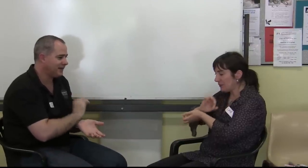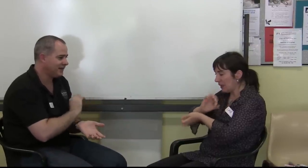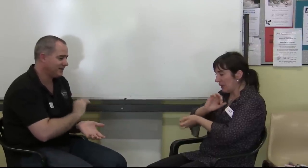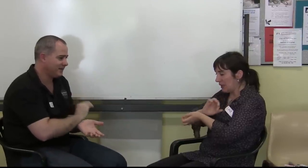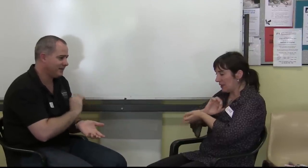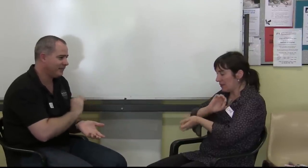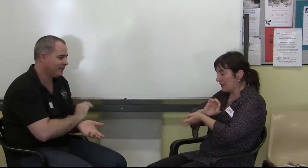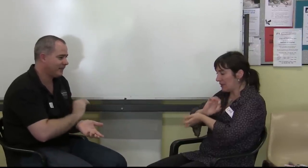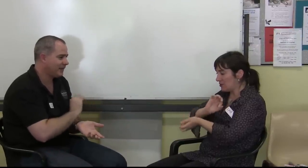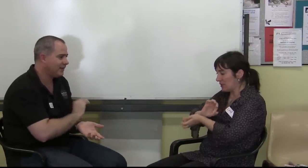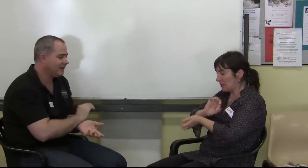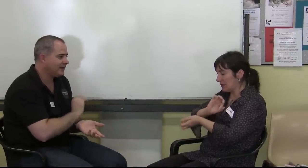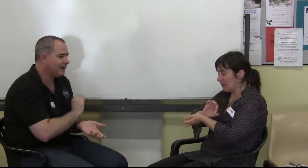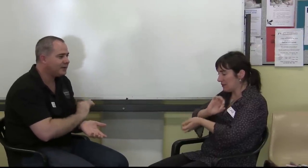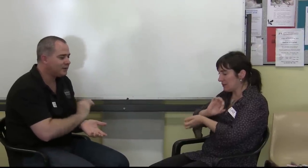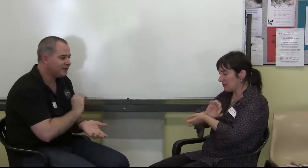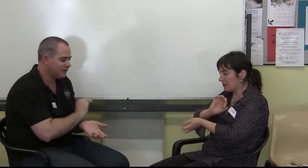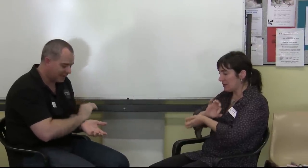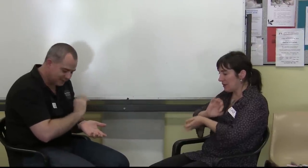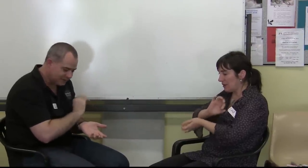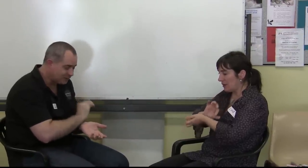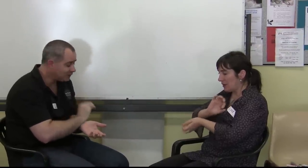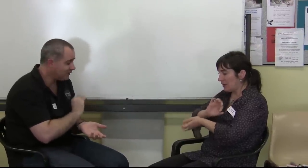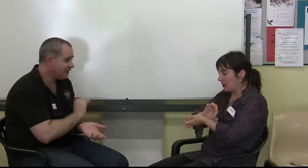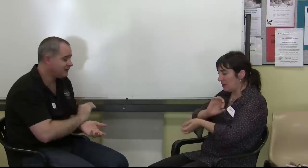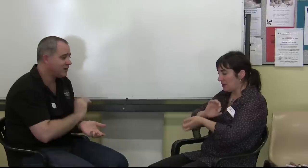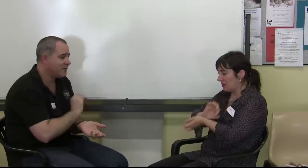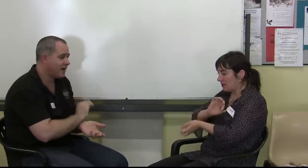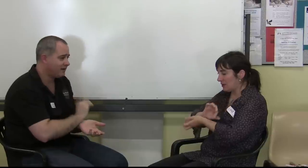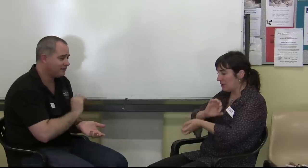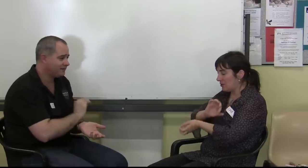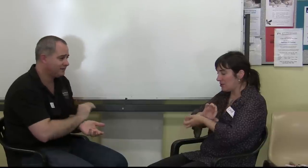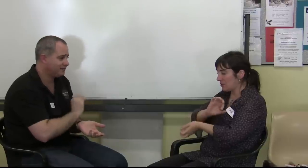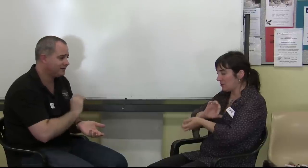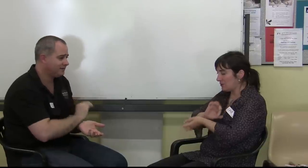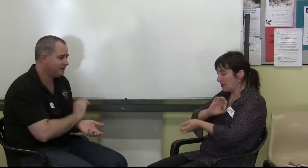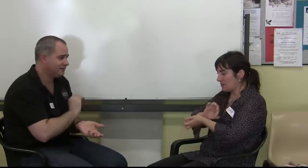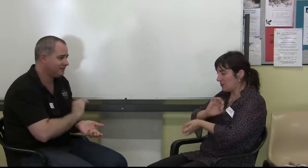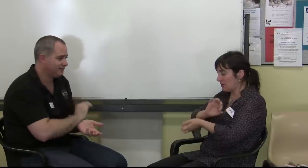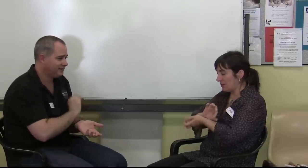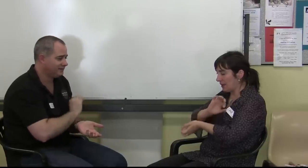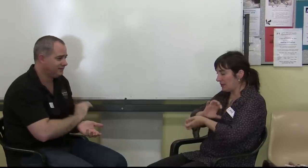clear. Allowing that energy to clear. Acknowledging all the feelings of where I'm at. Acknowledging all the feelings of where I'm at.